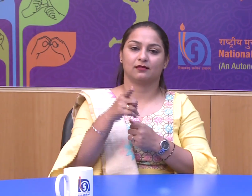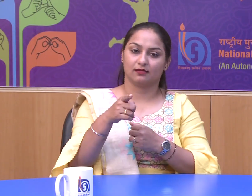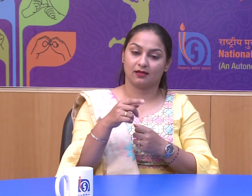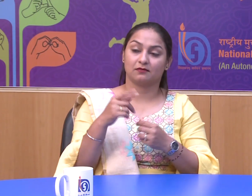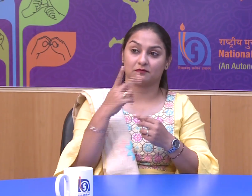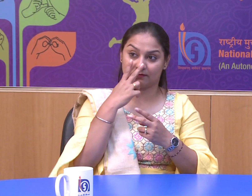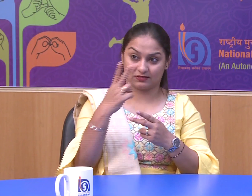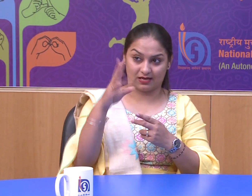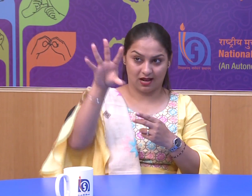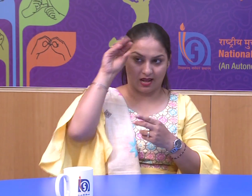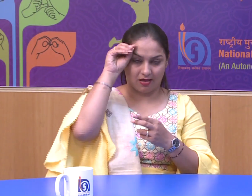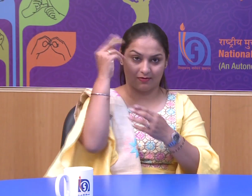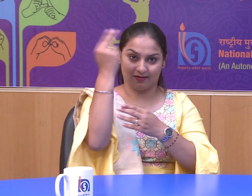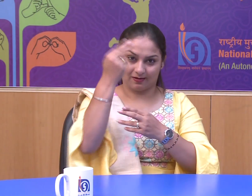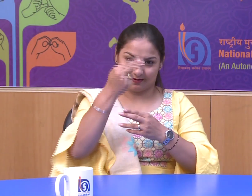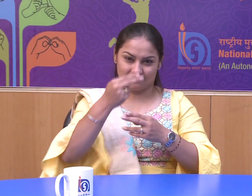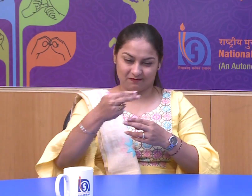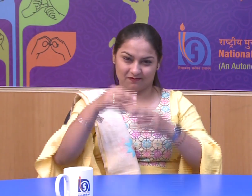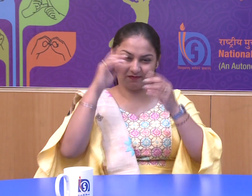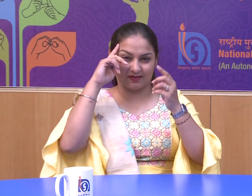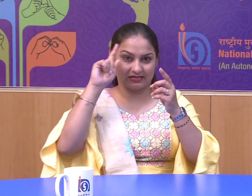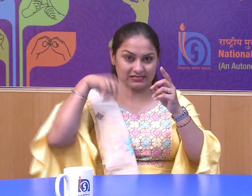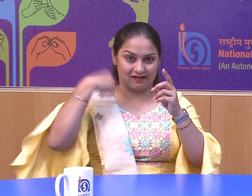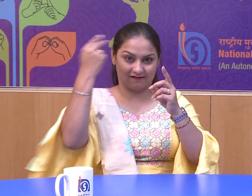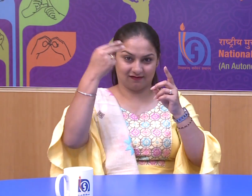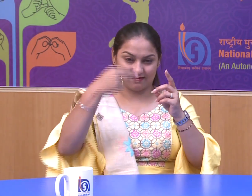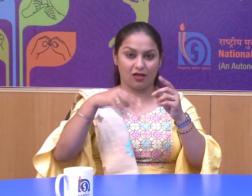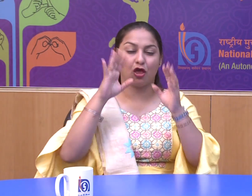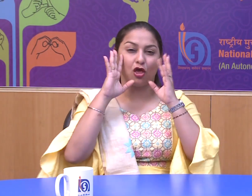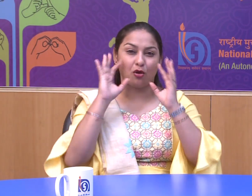illustrated such important works as the